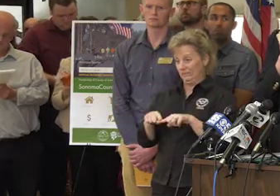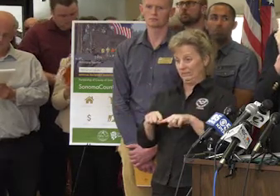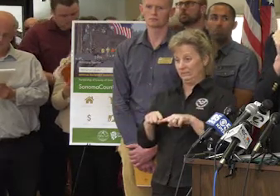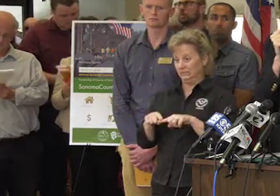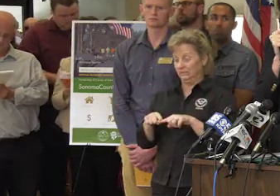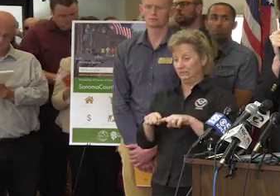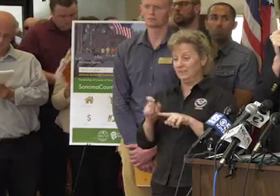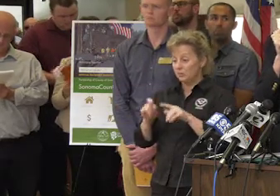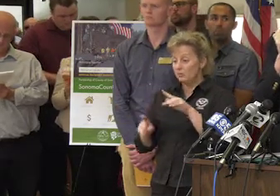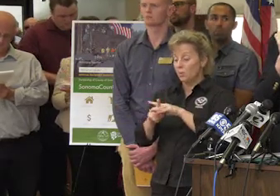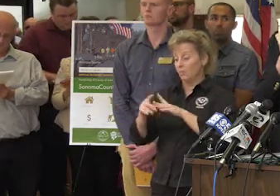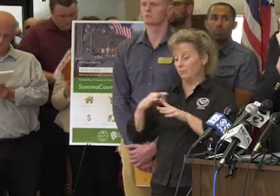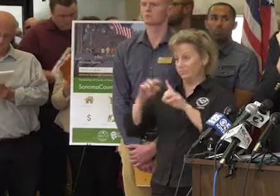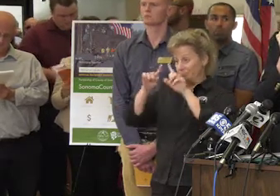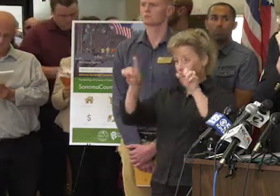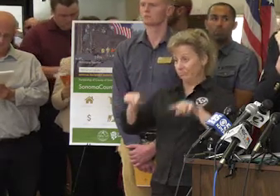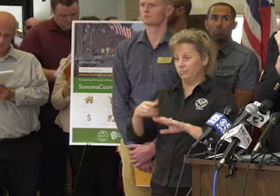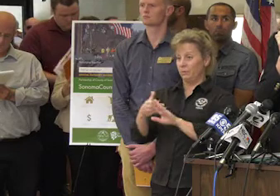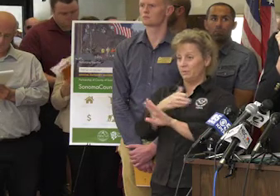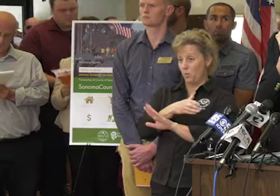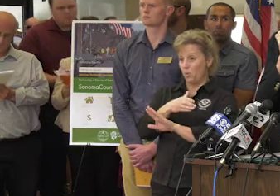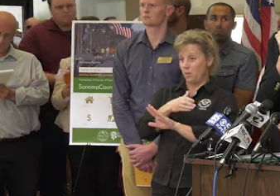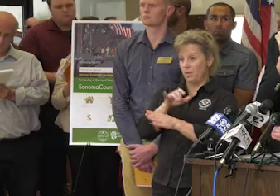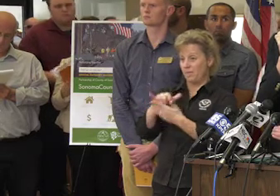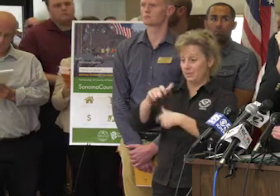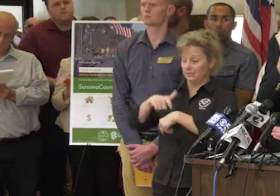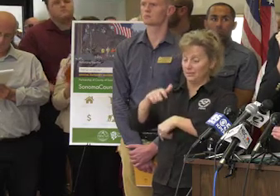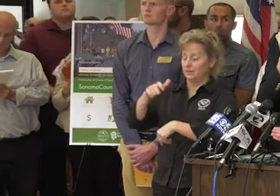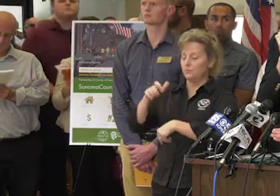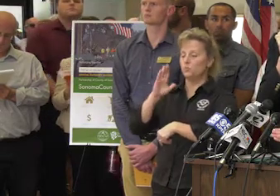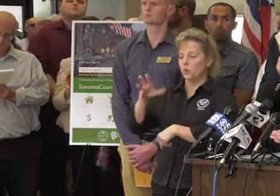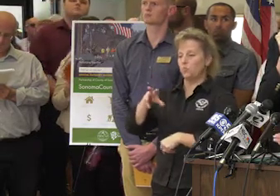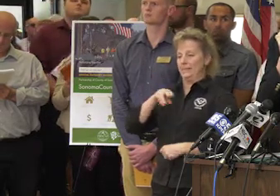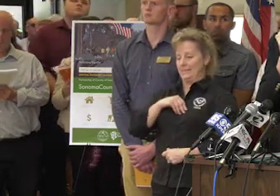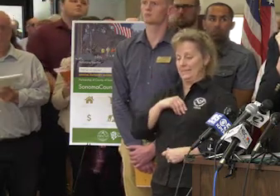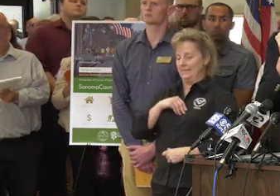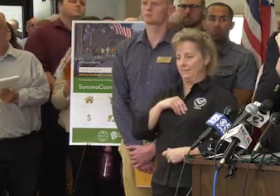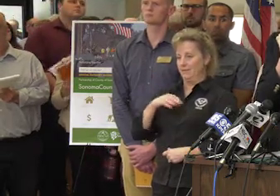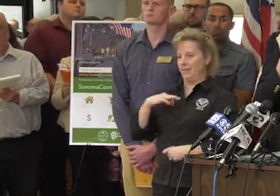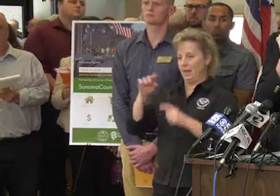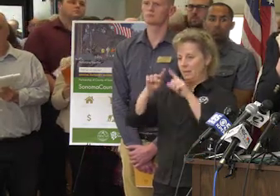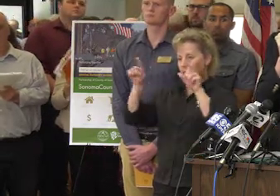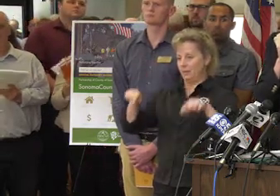you do show up with an application before then, we will be receiving those applications.